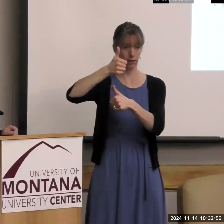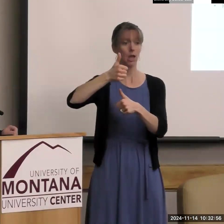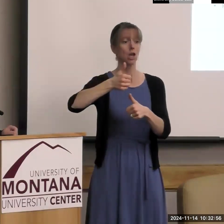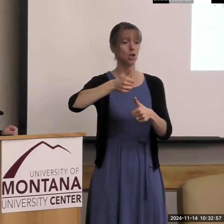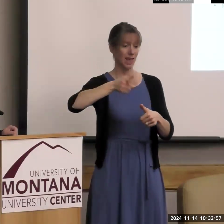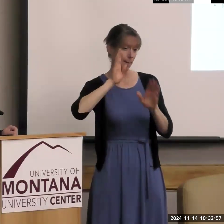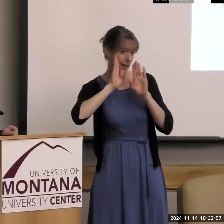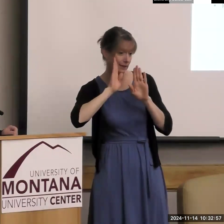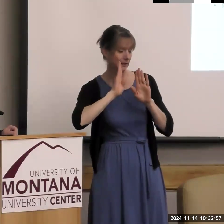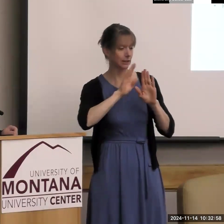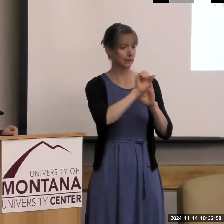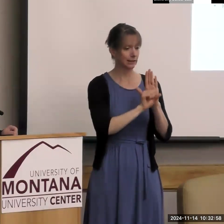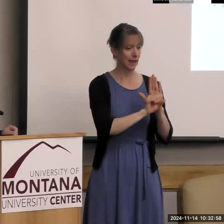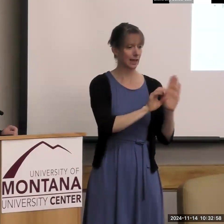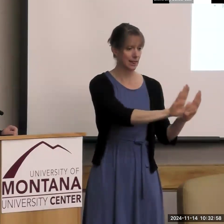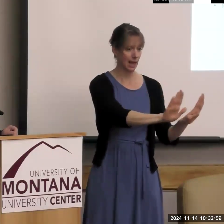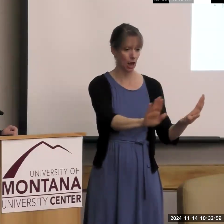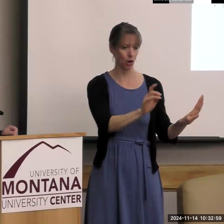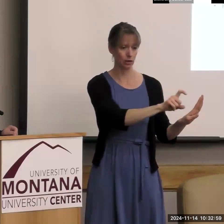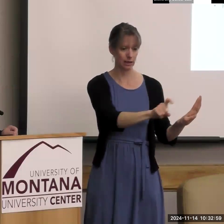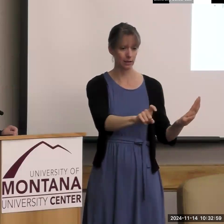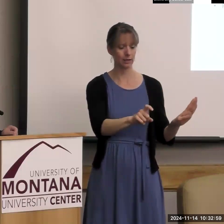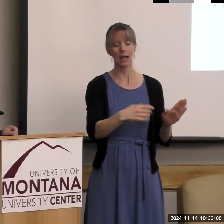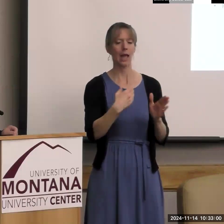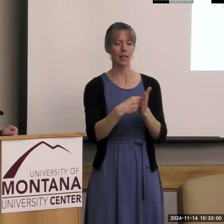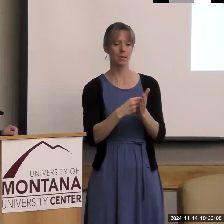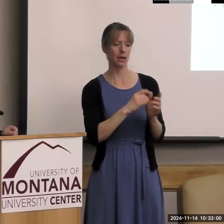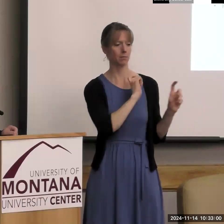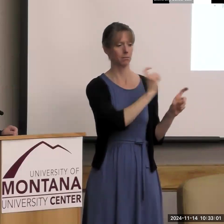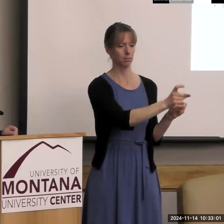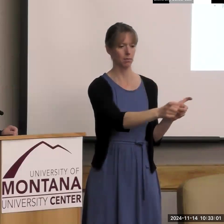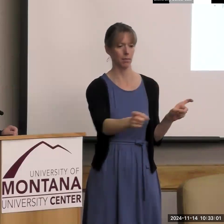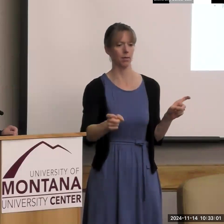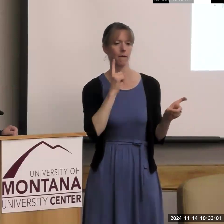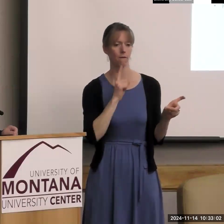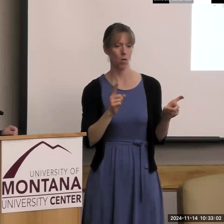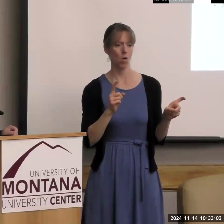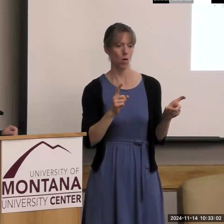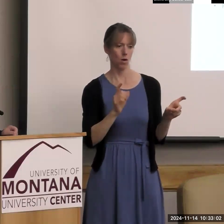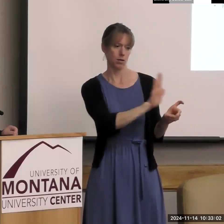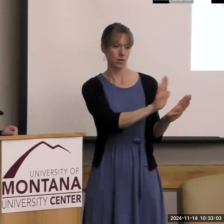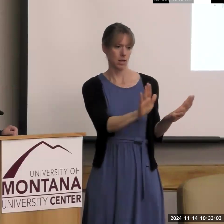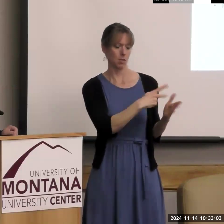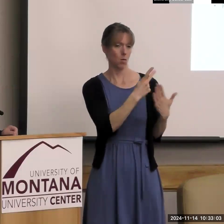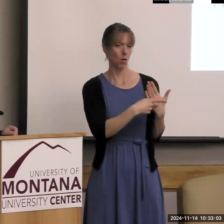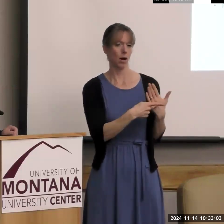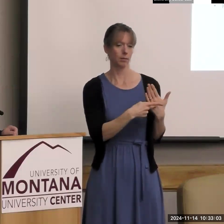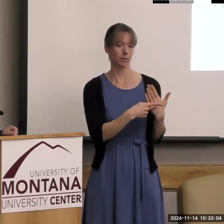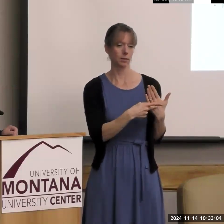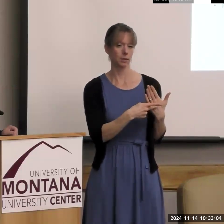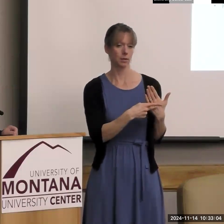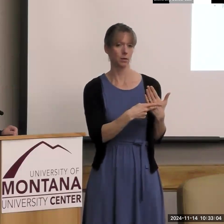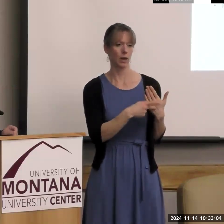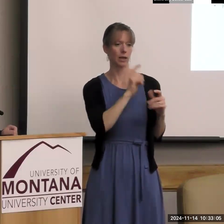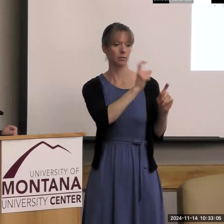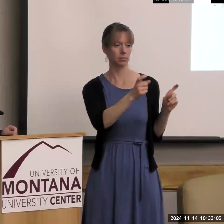programs, and that the dollars that we sub-award out from that CDC grant to programs is done so in a